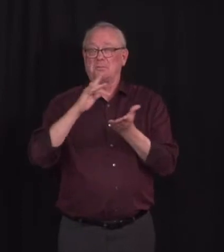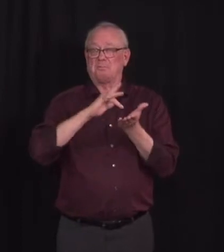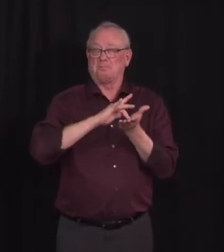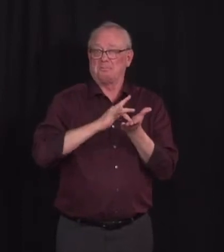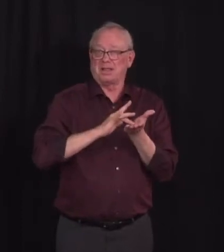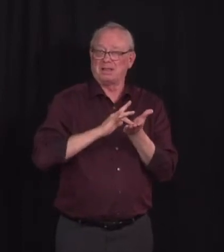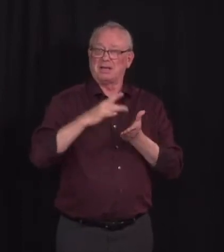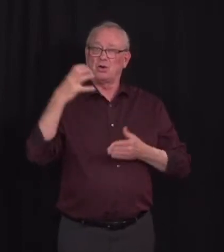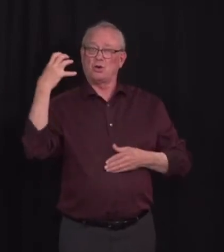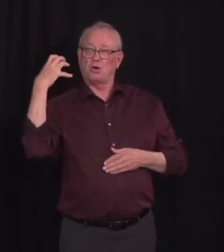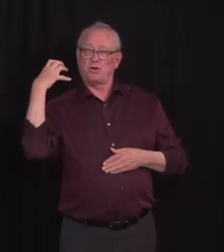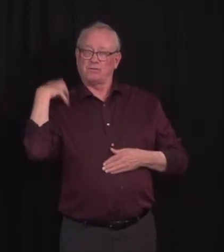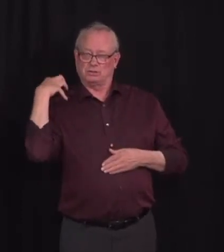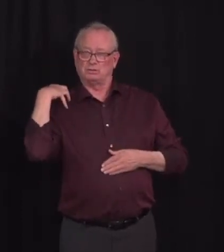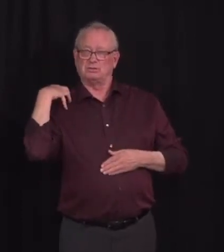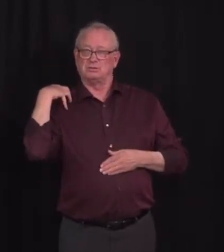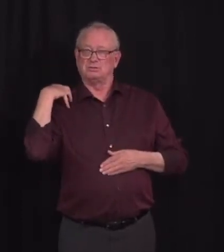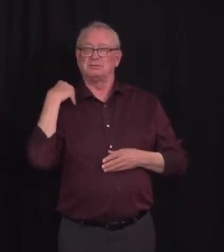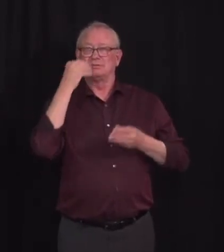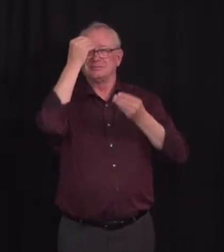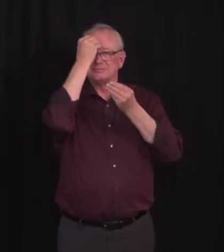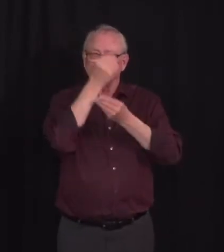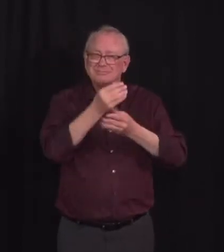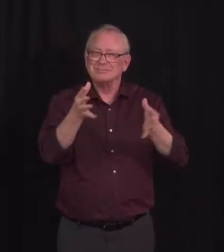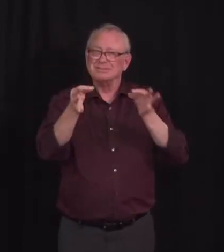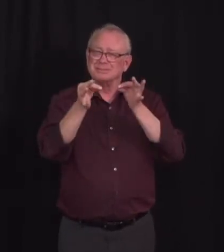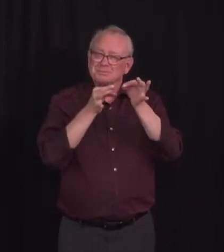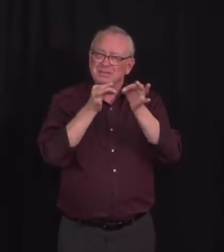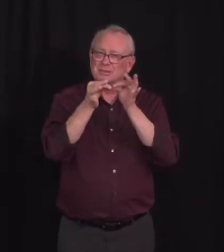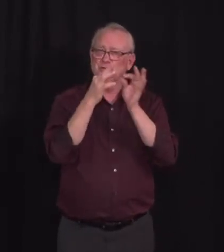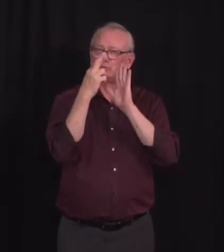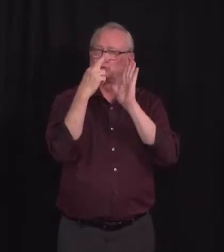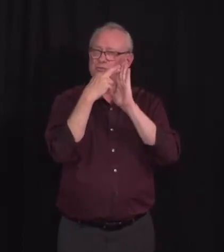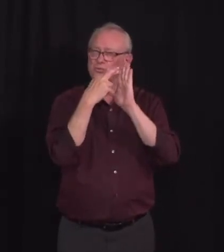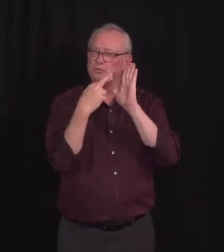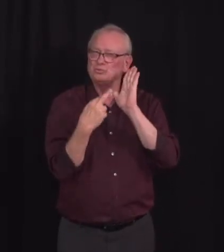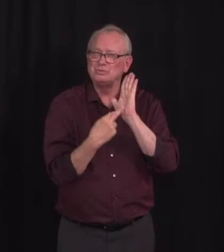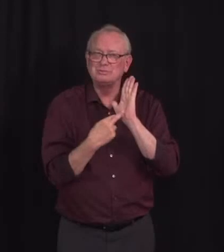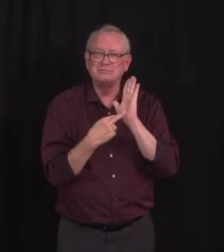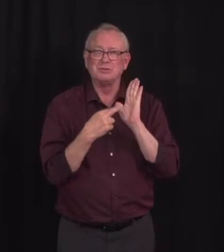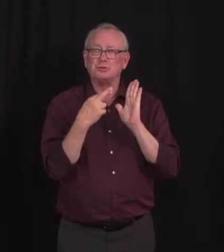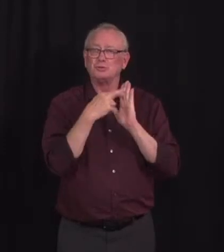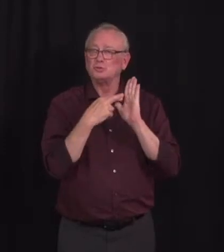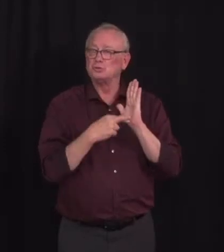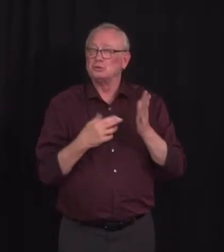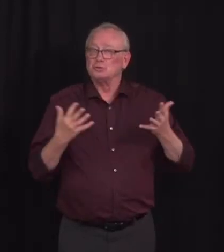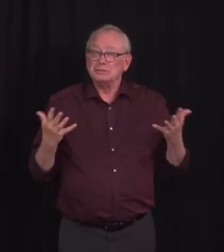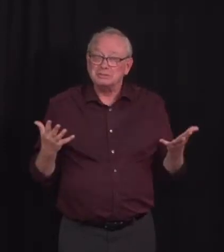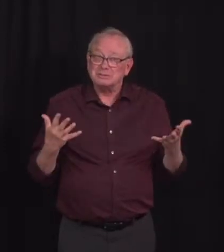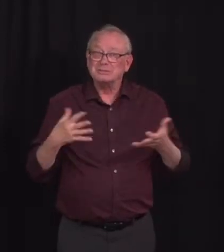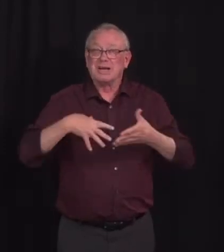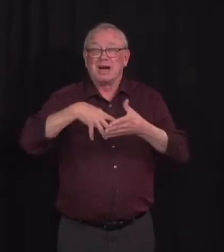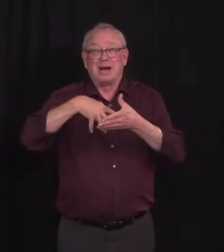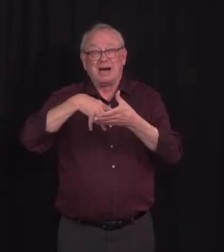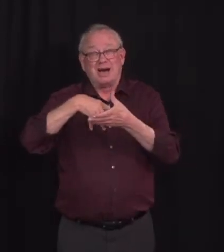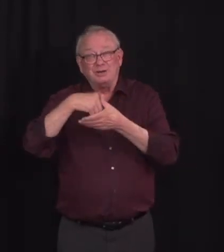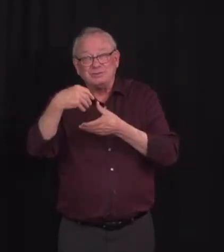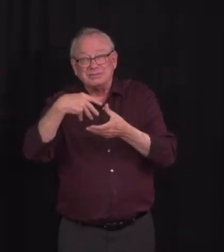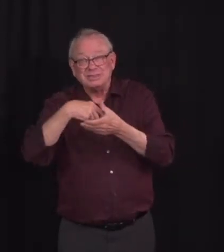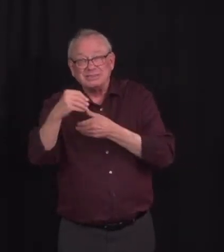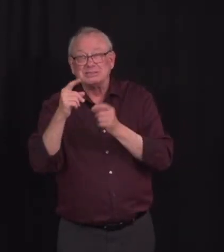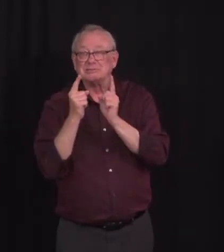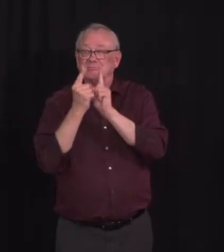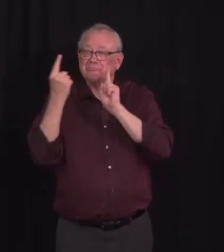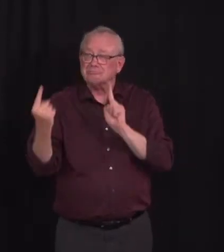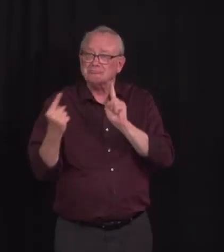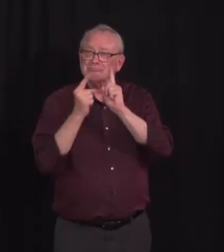the requirements, and those requirements are that in outdoor social gatherings, 2 meters of distancing is maintained. And if that's